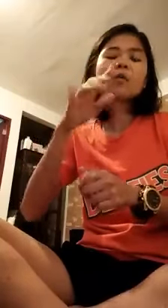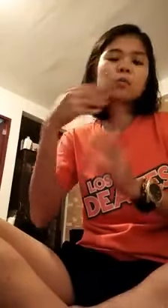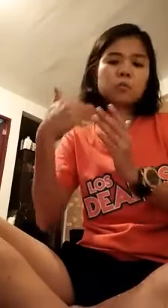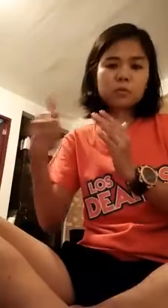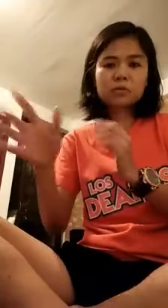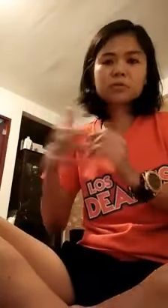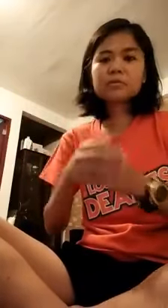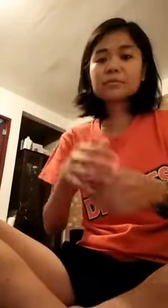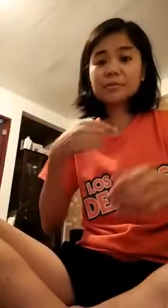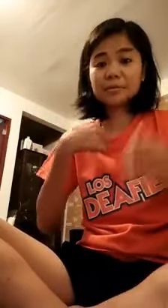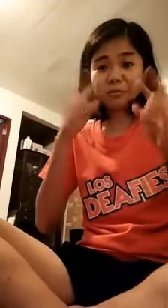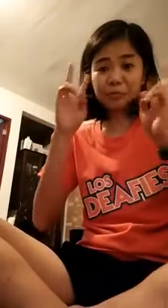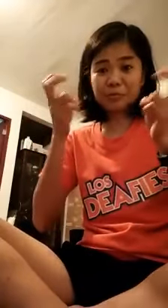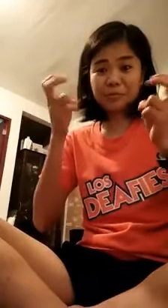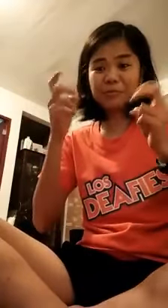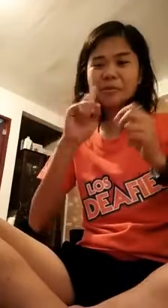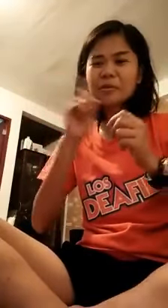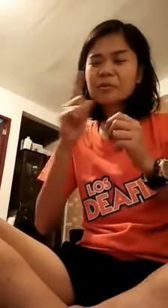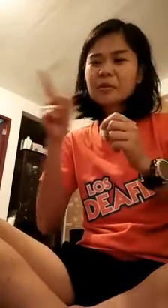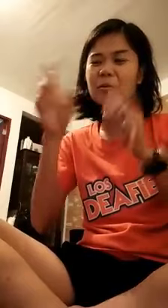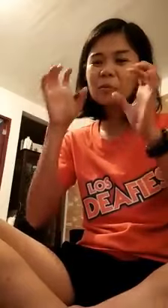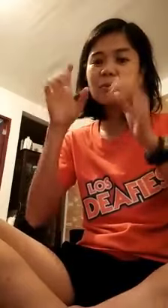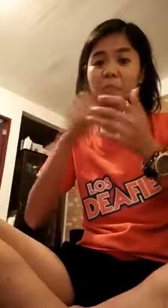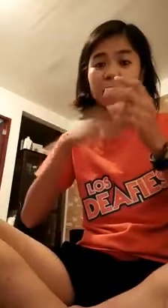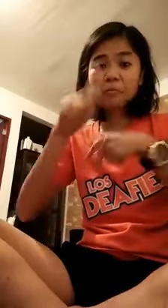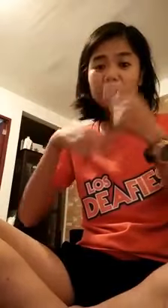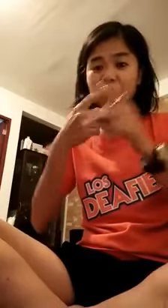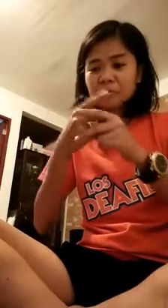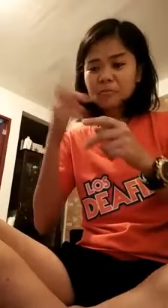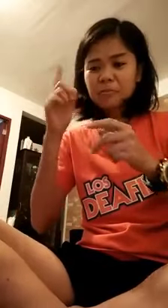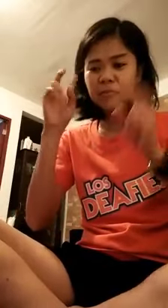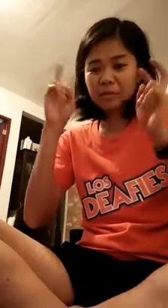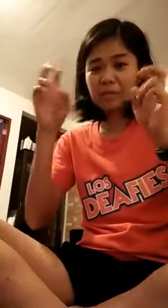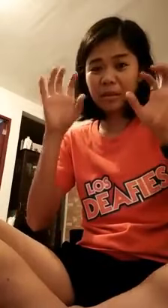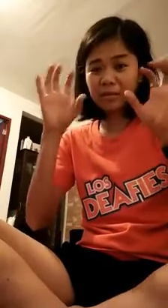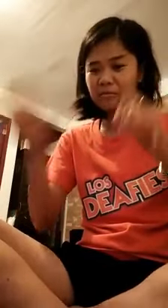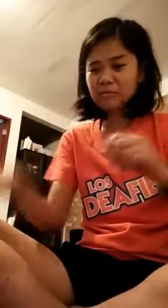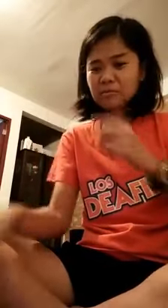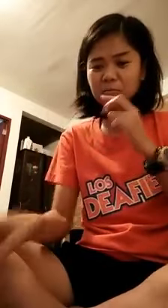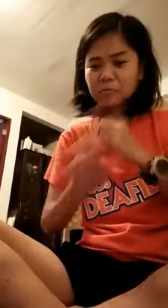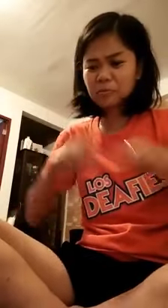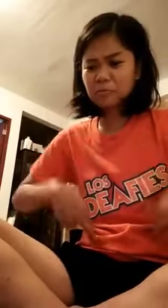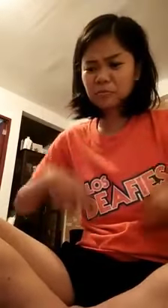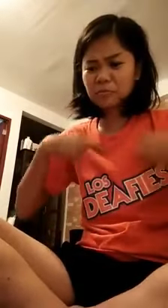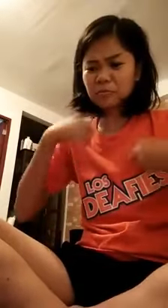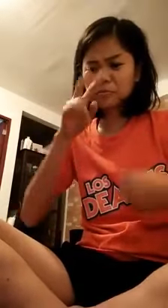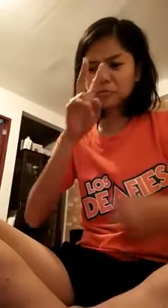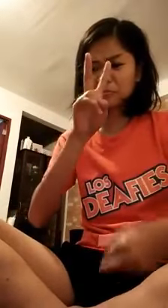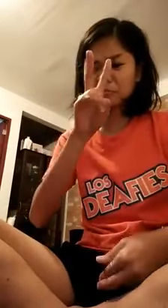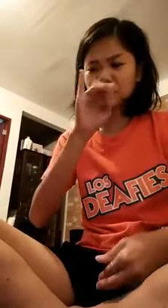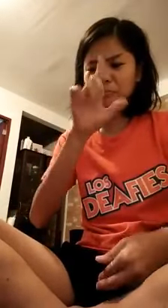Can we get another donation, please? Thank you. Alright, we have $10 from Mashing Peak. That's an R.E.